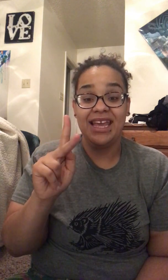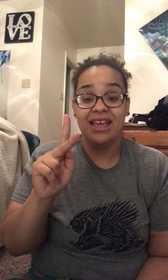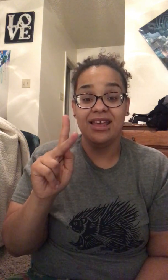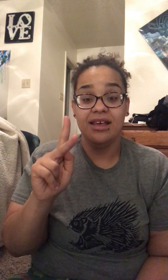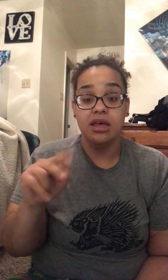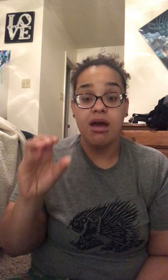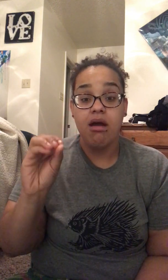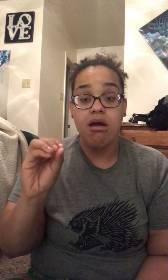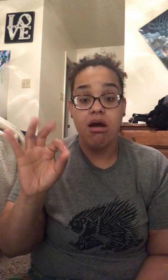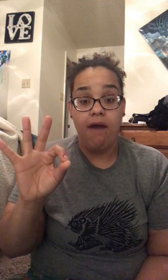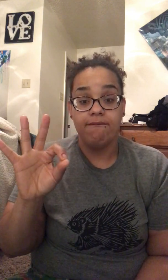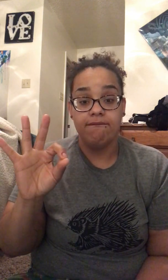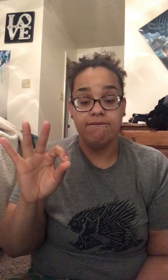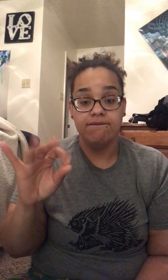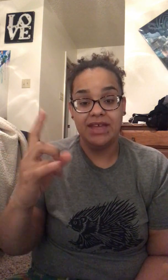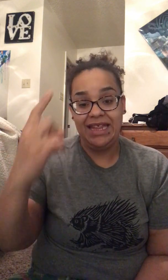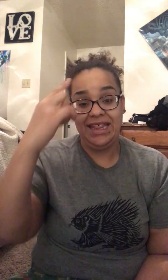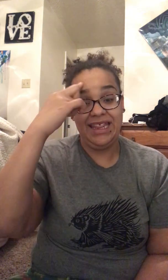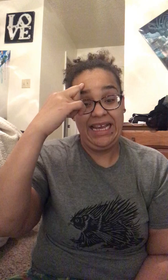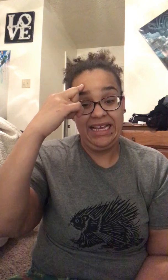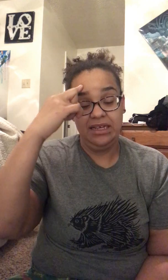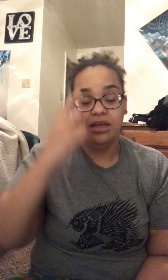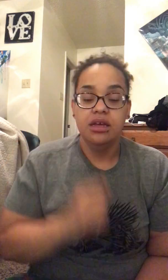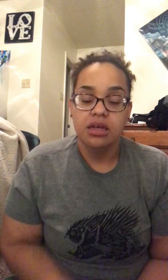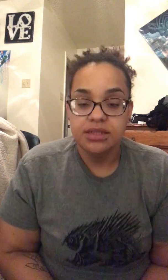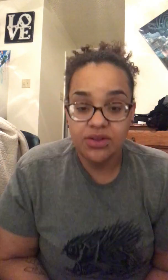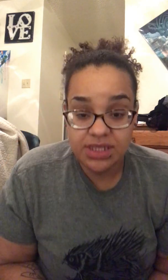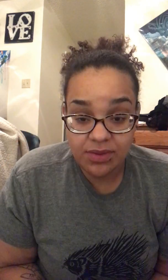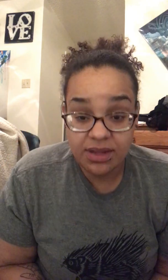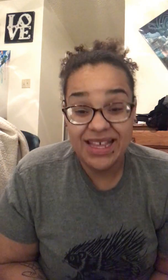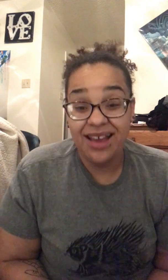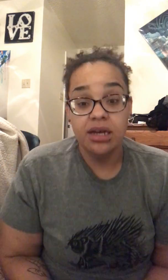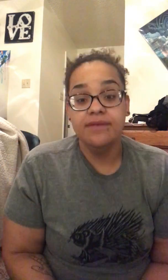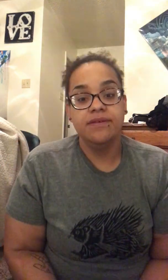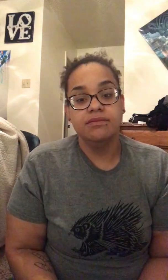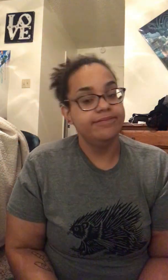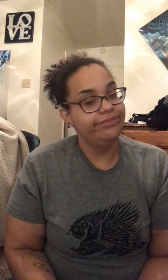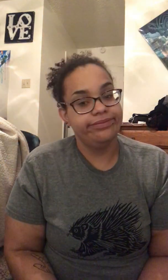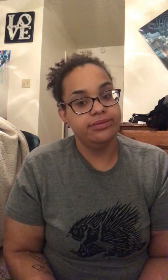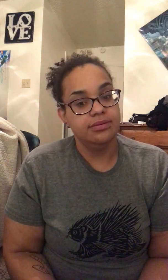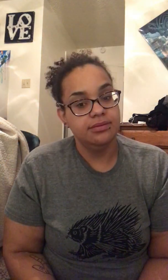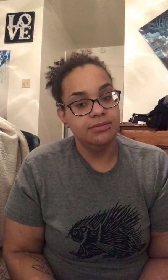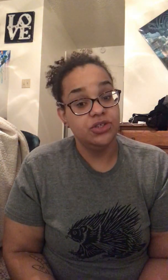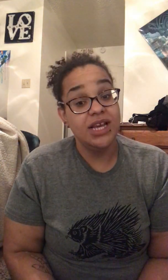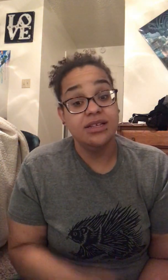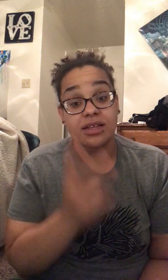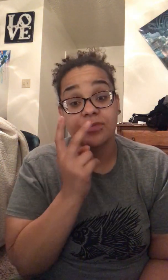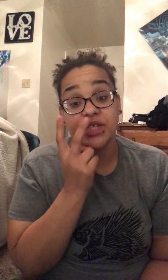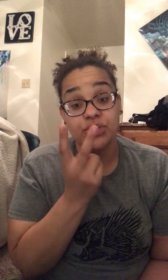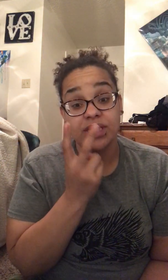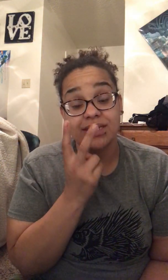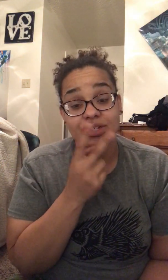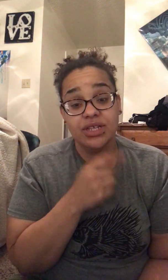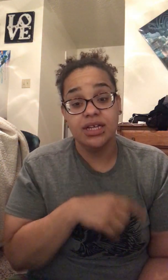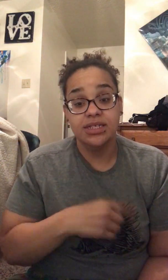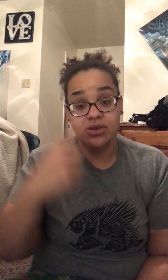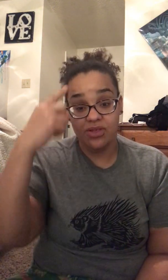So this one, think of it could be two things that she did. So think